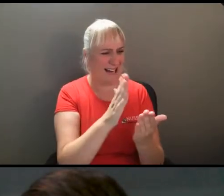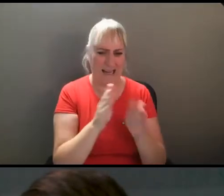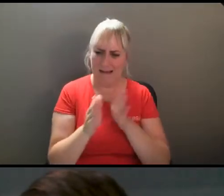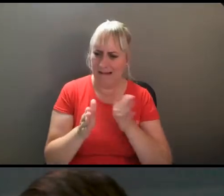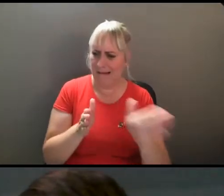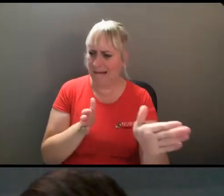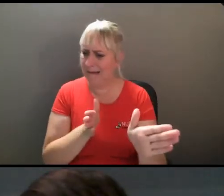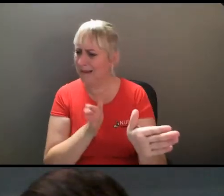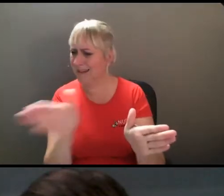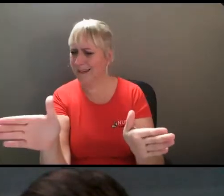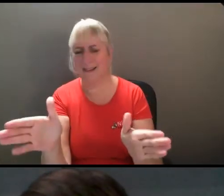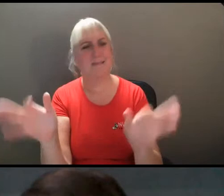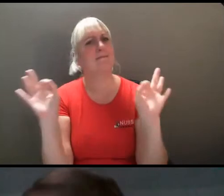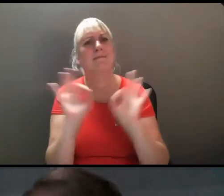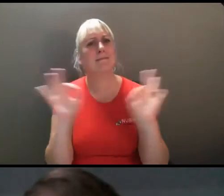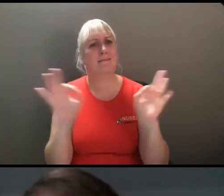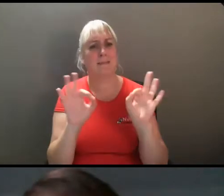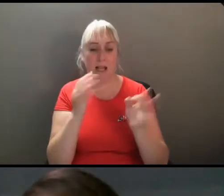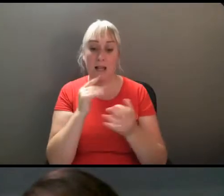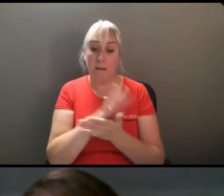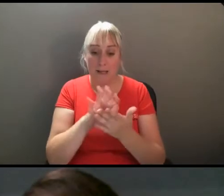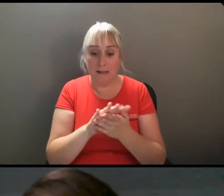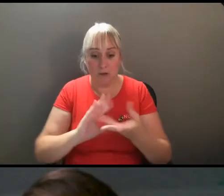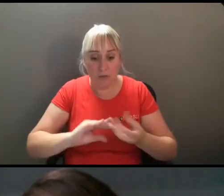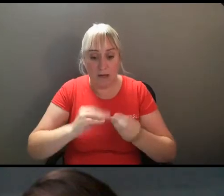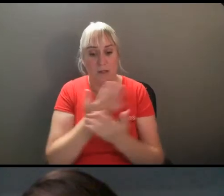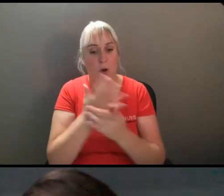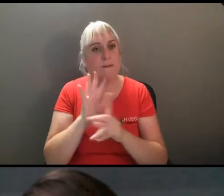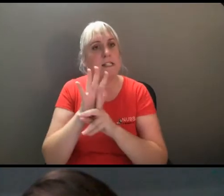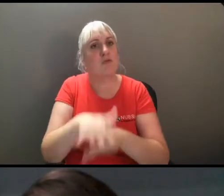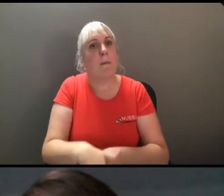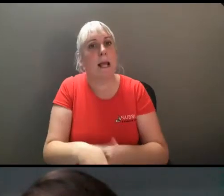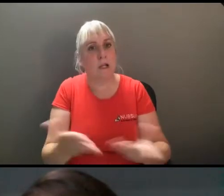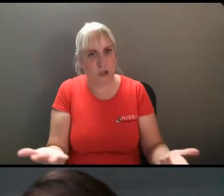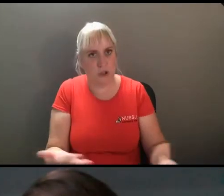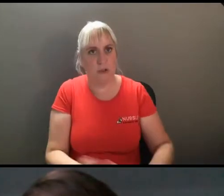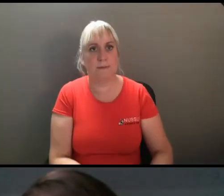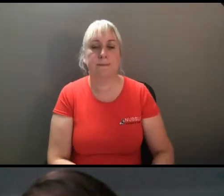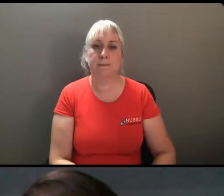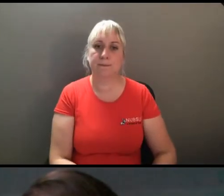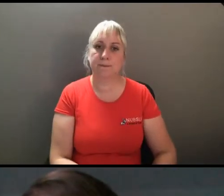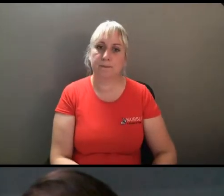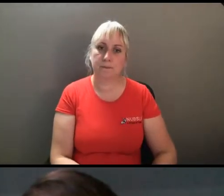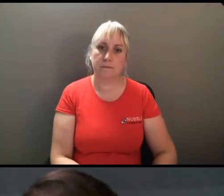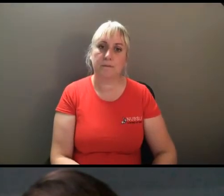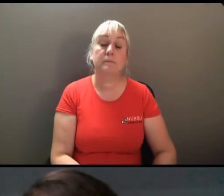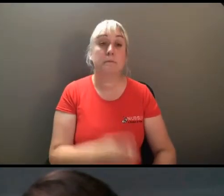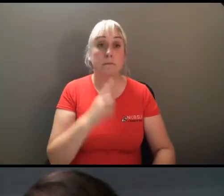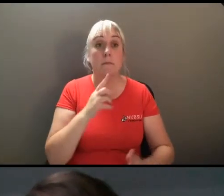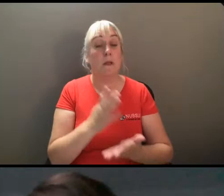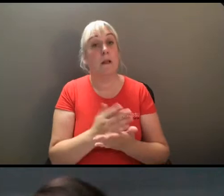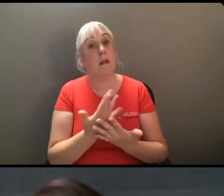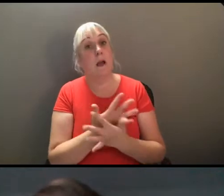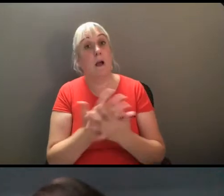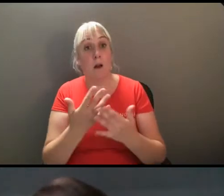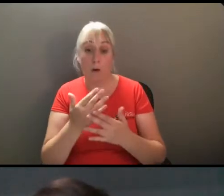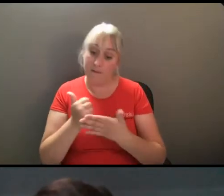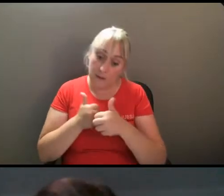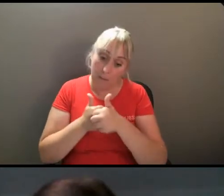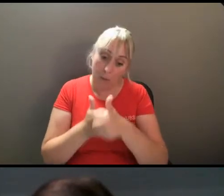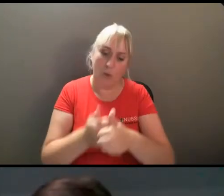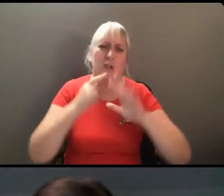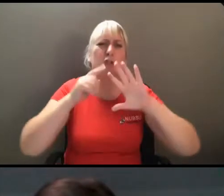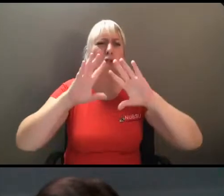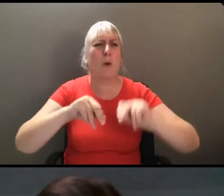discrimination from employers. So there was a lot of support for doing away with assessments